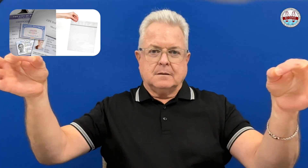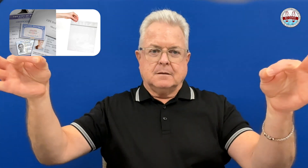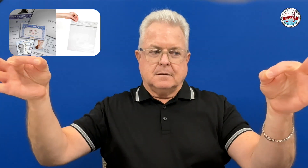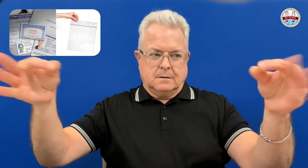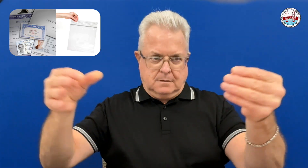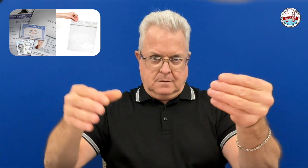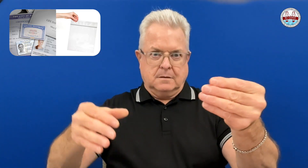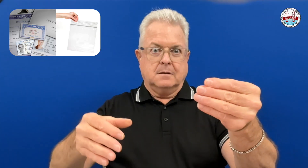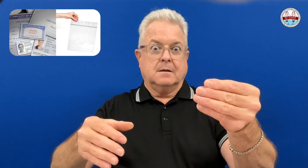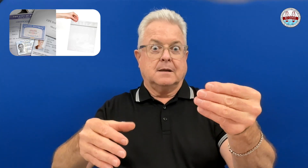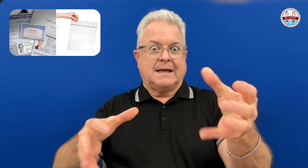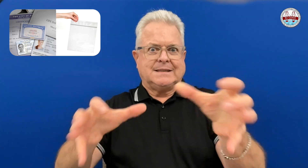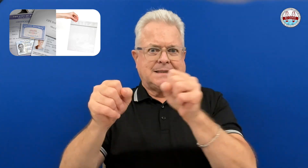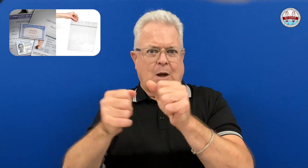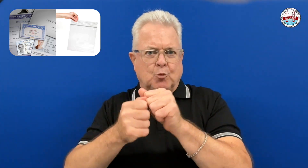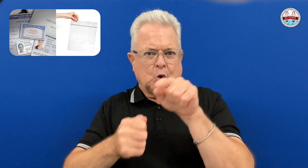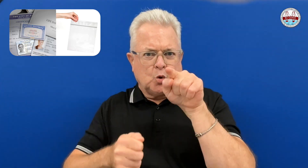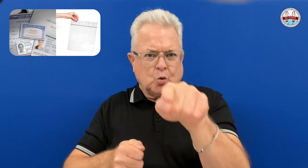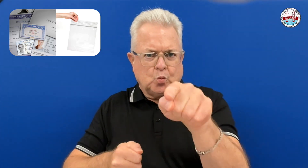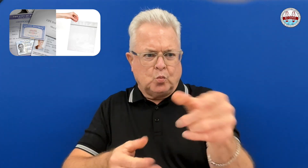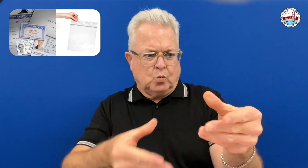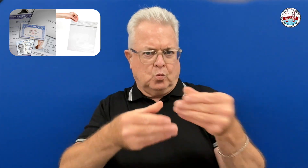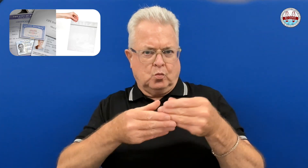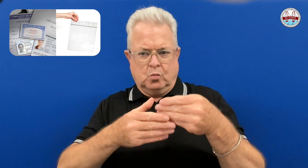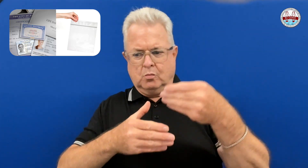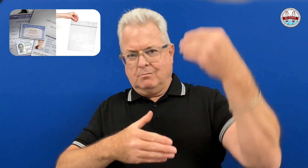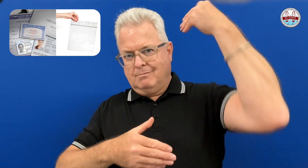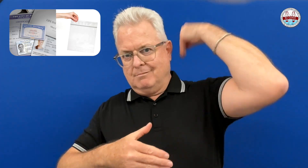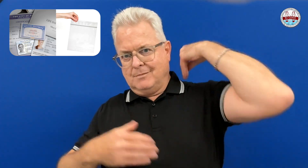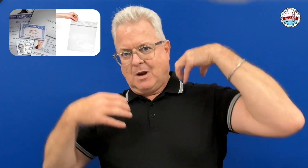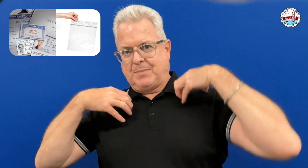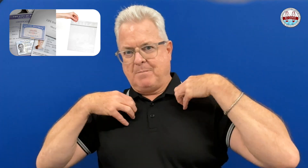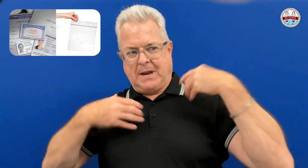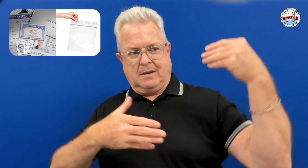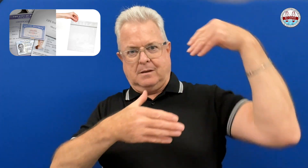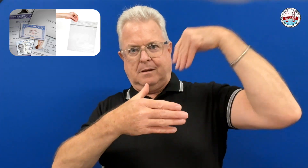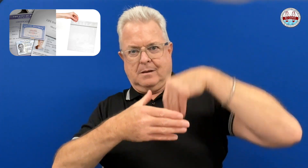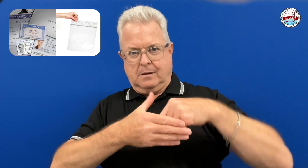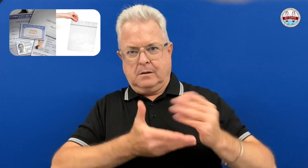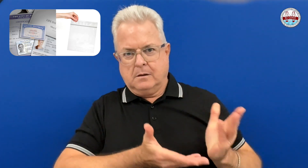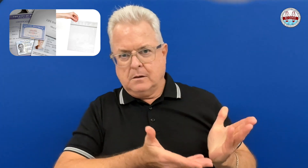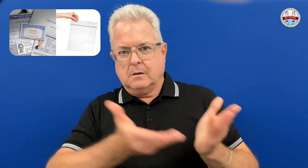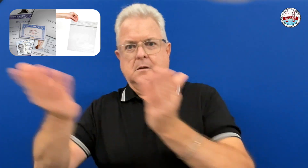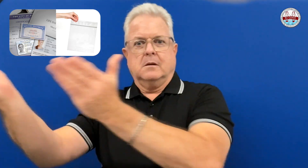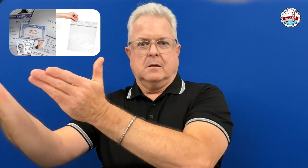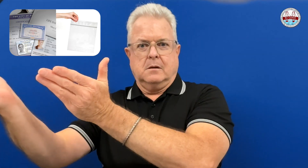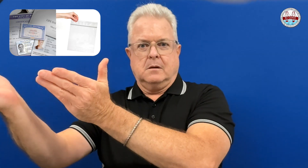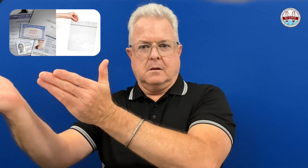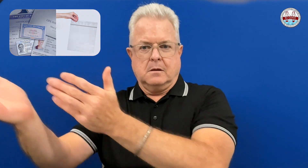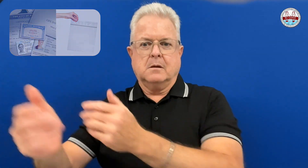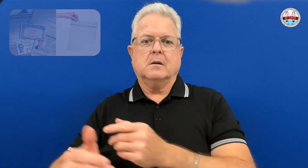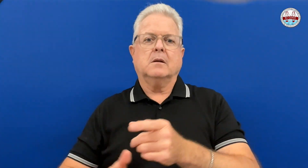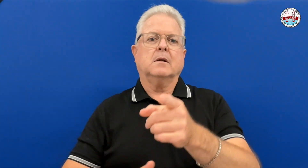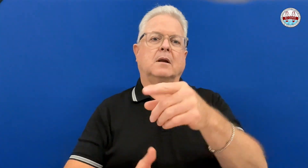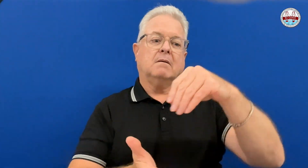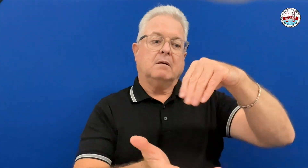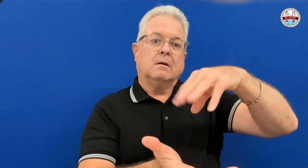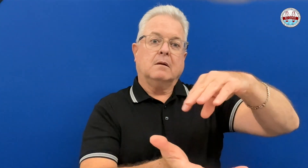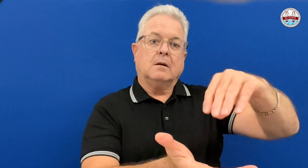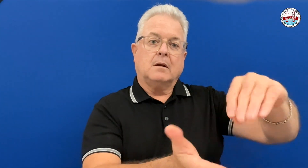in plastic and take it with you. Put it in your backpack or your kit that you're going to bring with you if you need to go